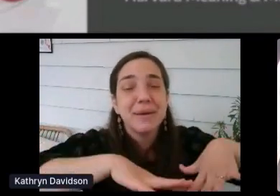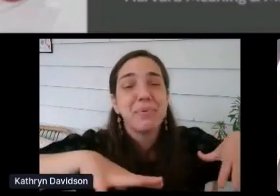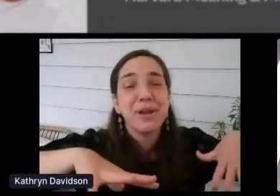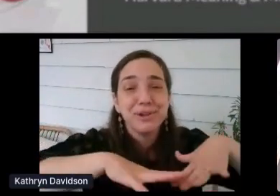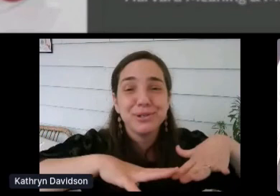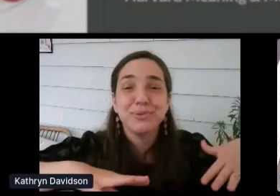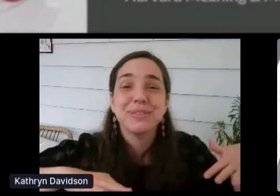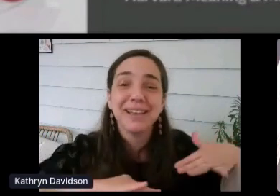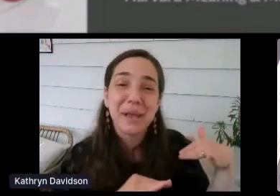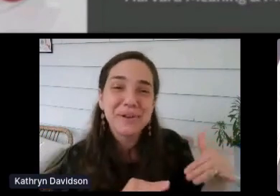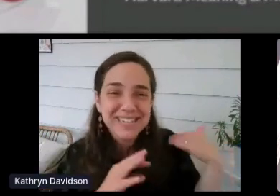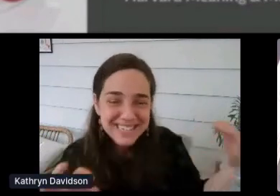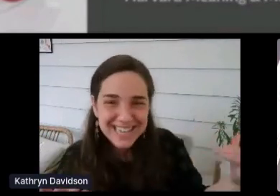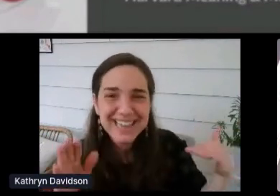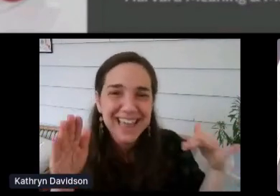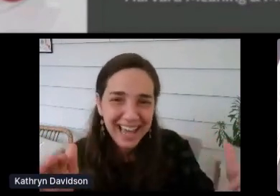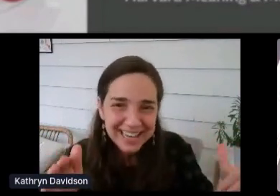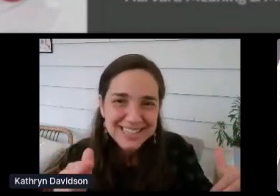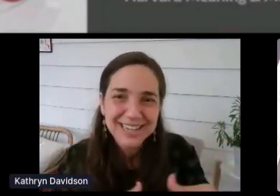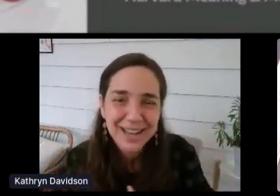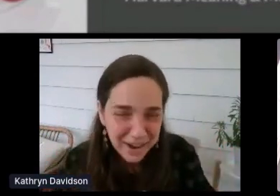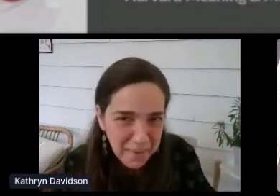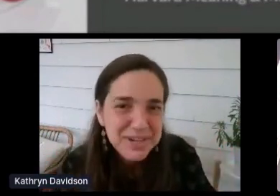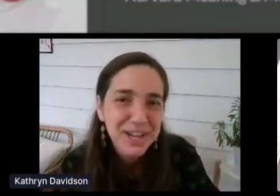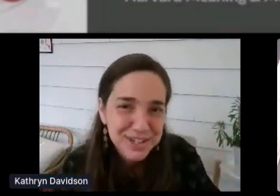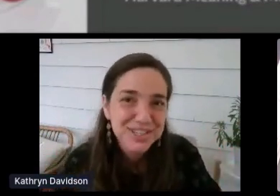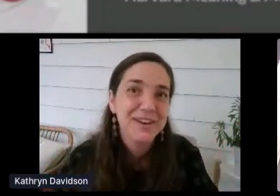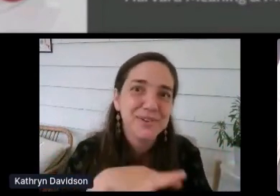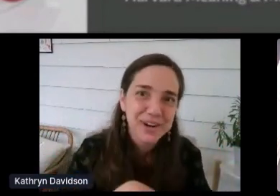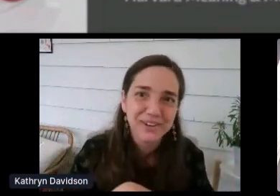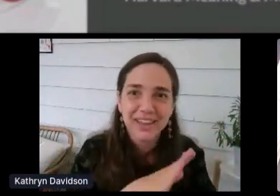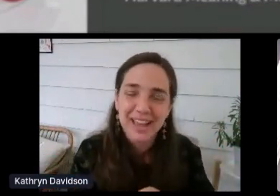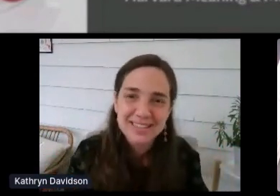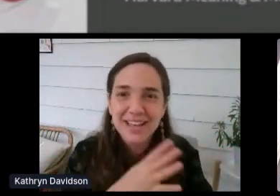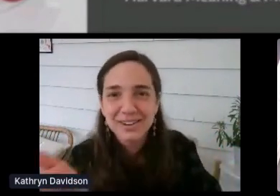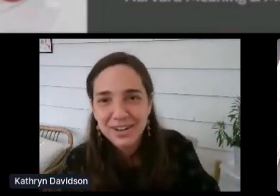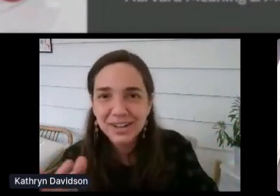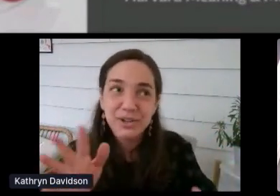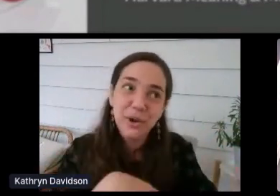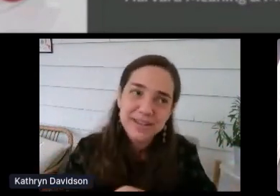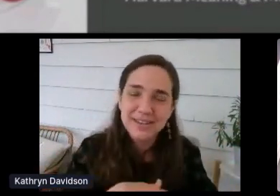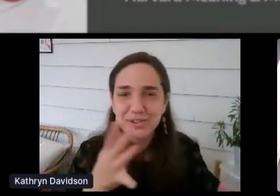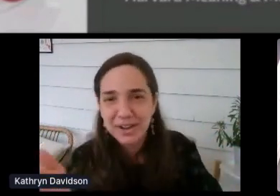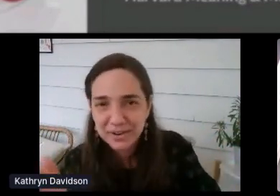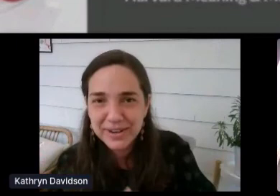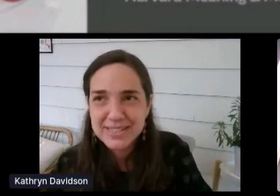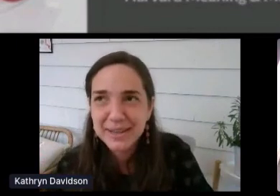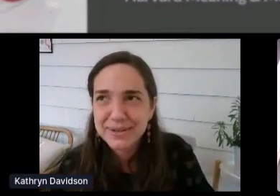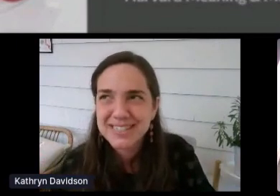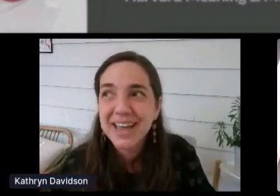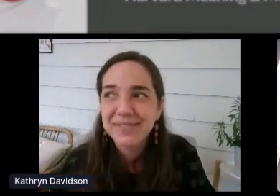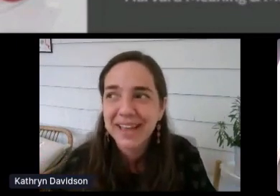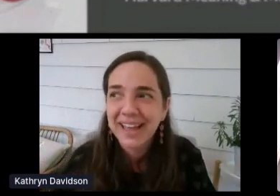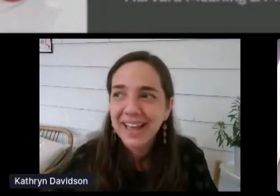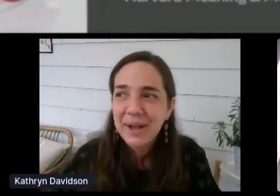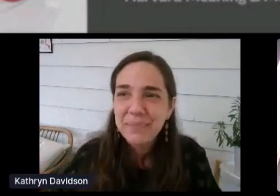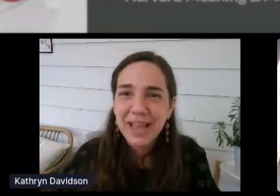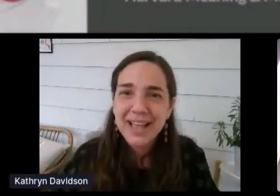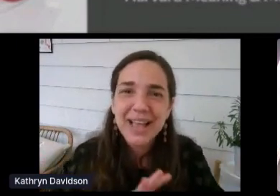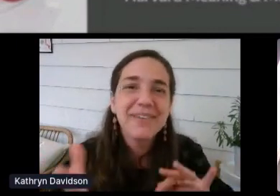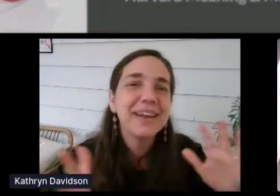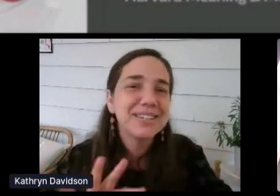like separate your two sign languages. That is a common challenge. Then if you try to learn like ASL or ASL and try to learn Korean Sign Language, it's kind of